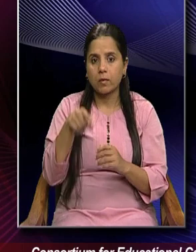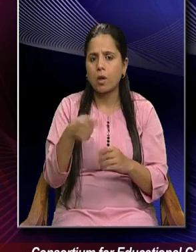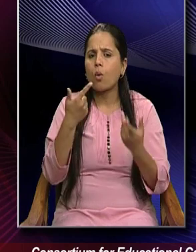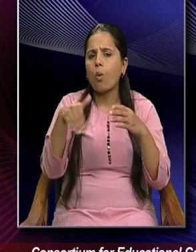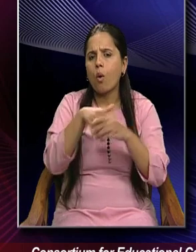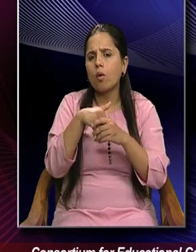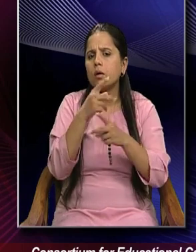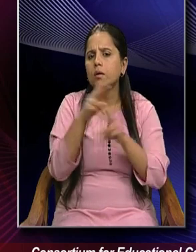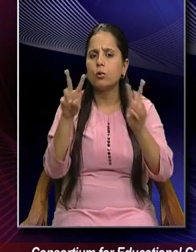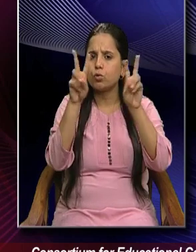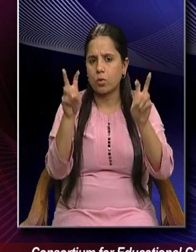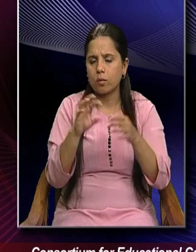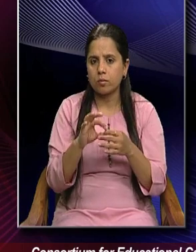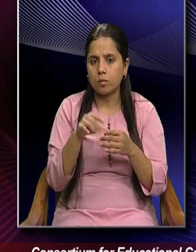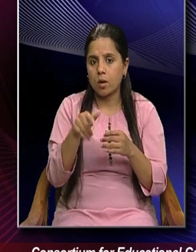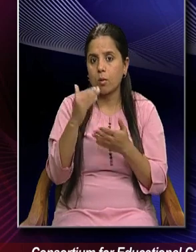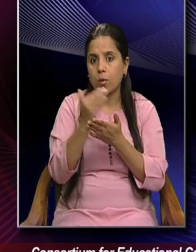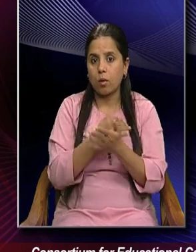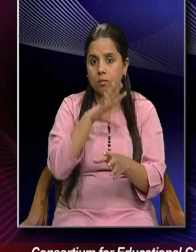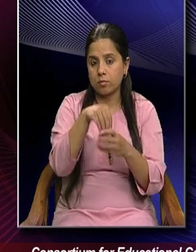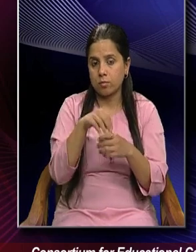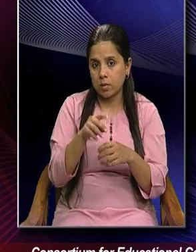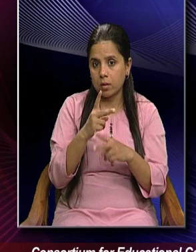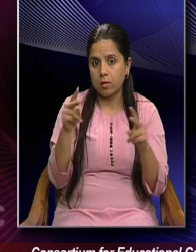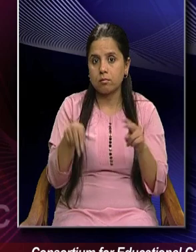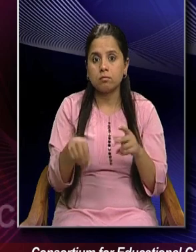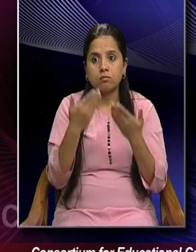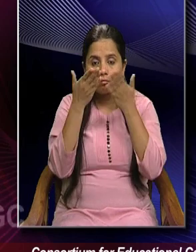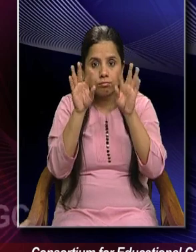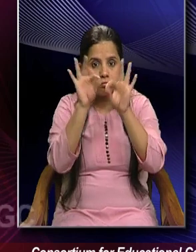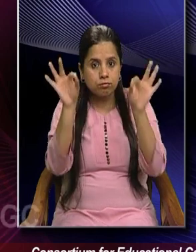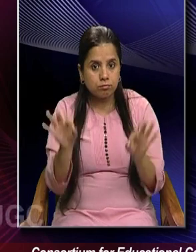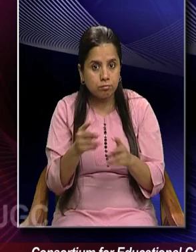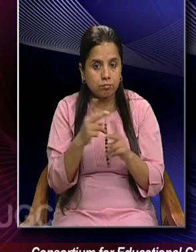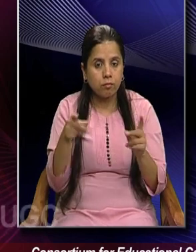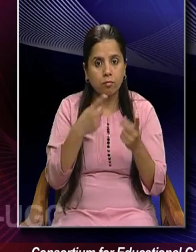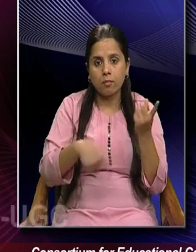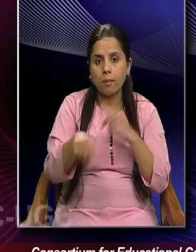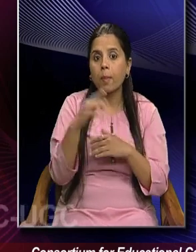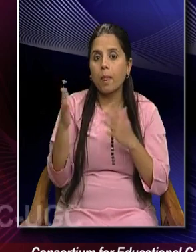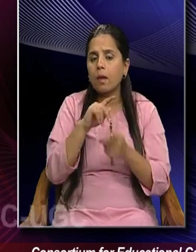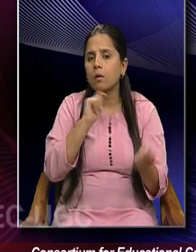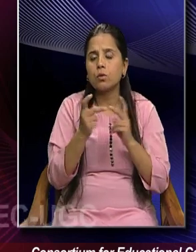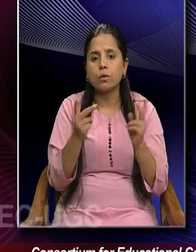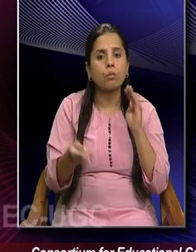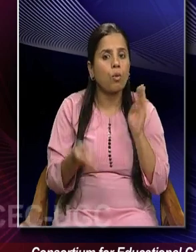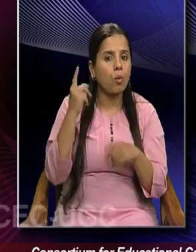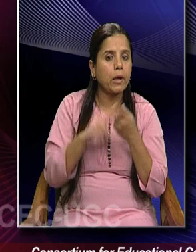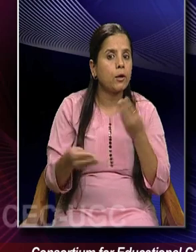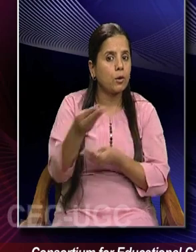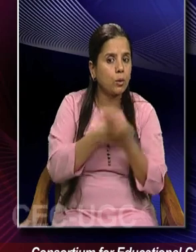Contextualization, embedded events in broader frameworks, climate change driving extreme weather,